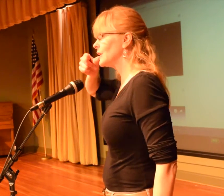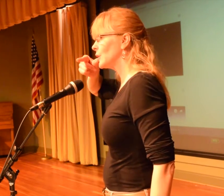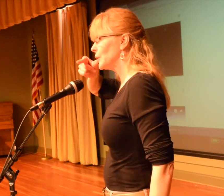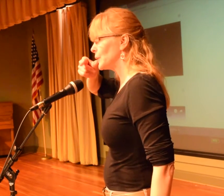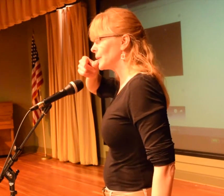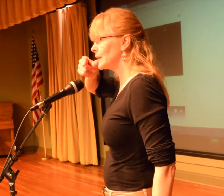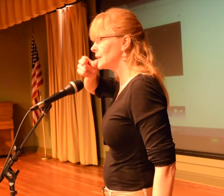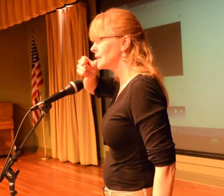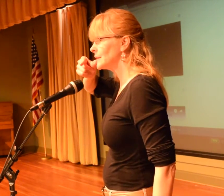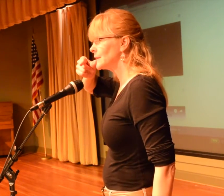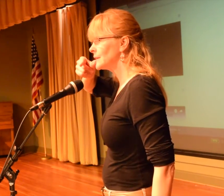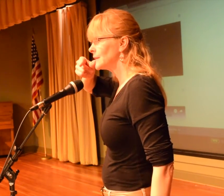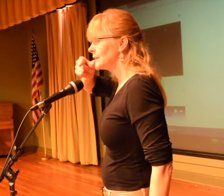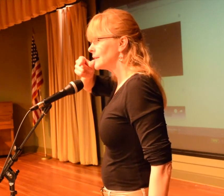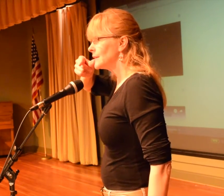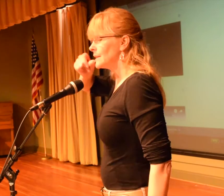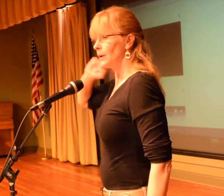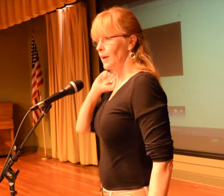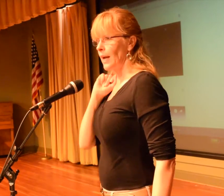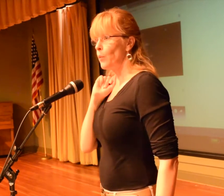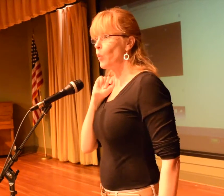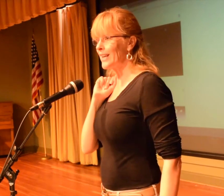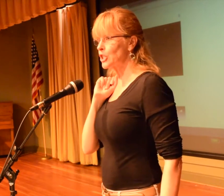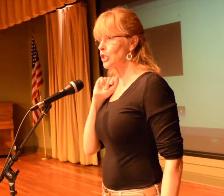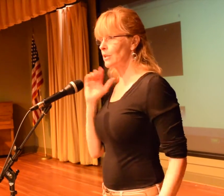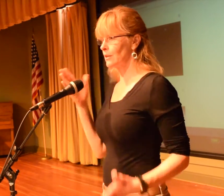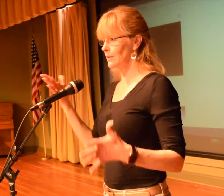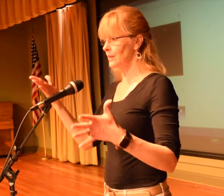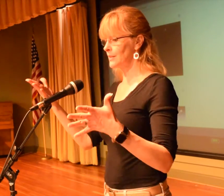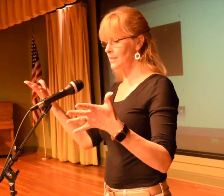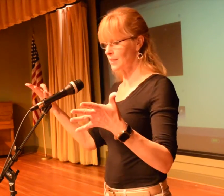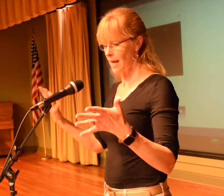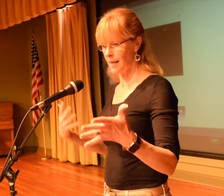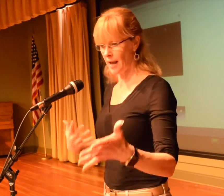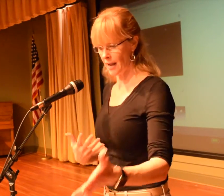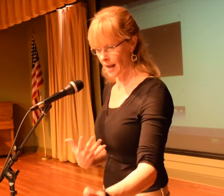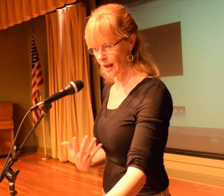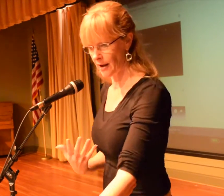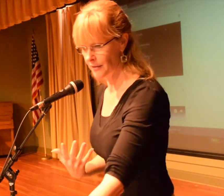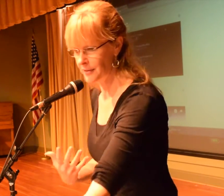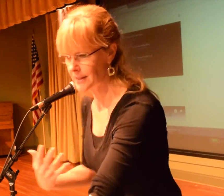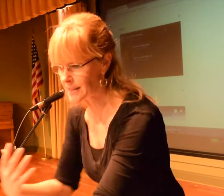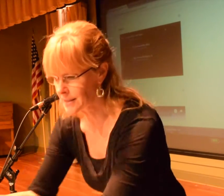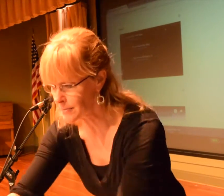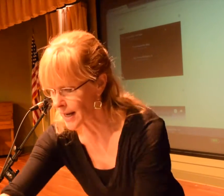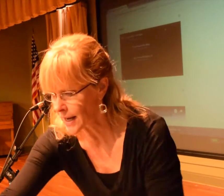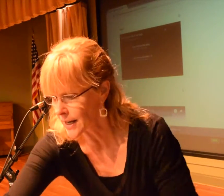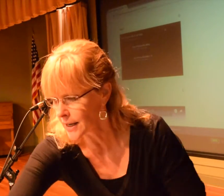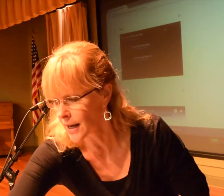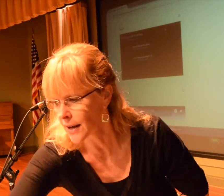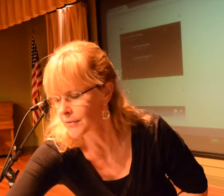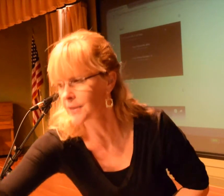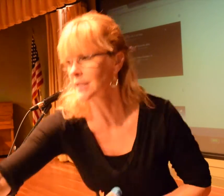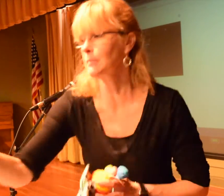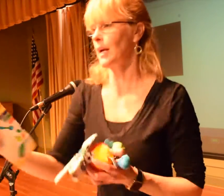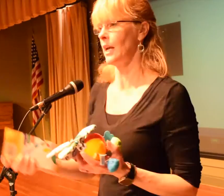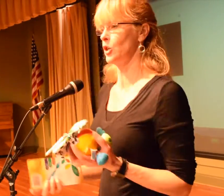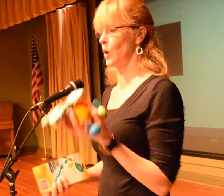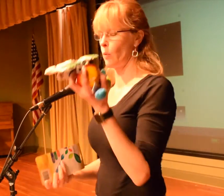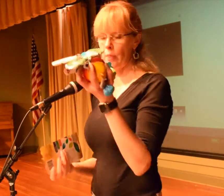go who. Okay, and which? This is like I have this in my hand and I have this in my hand. Do I want